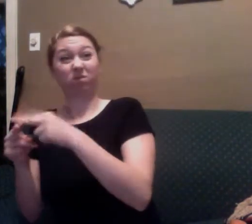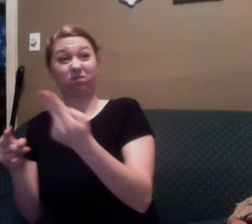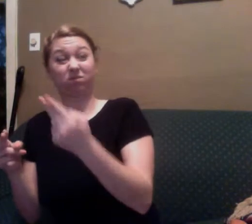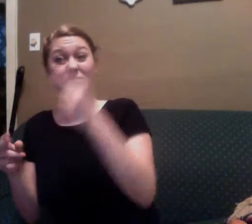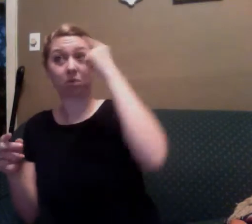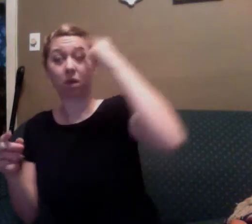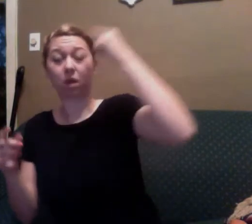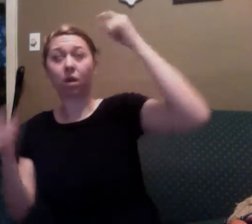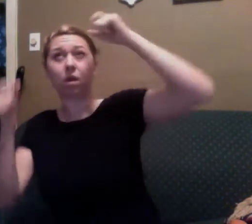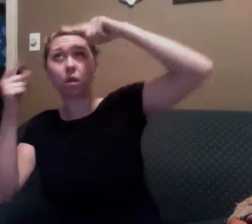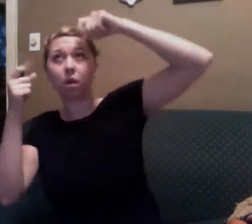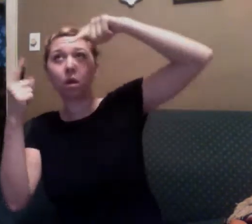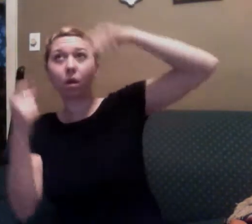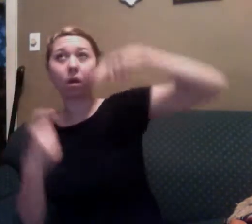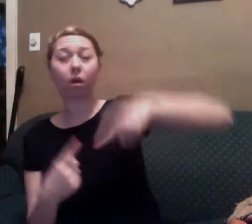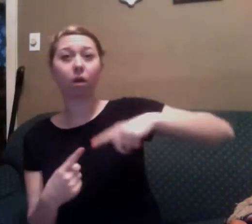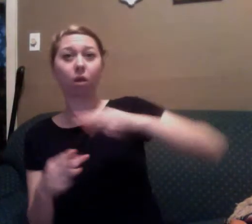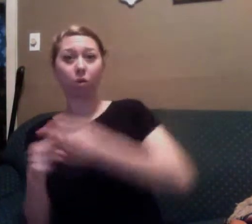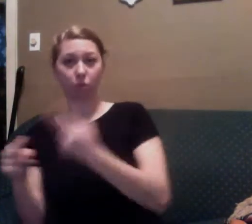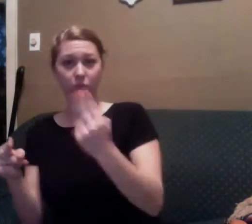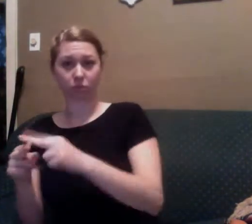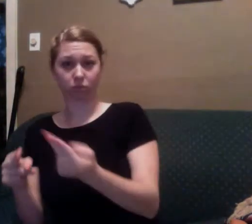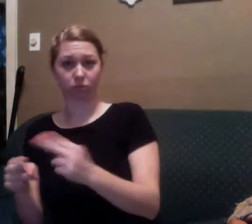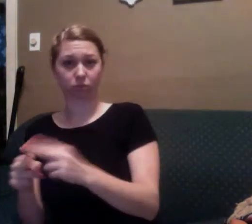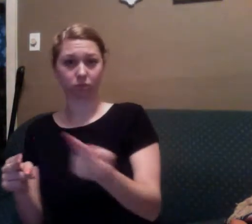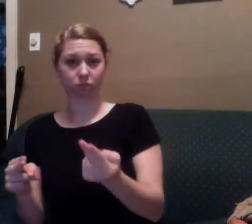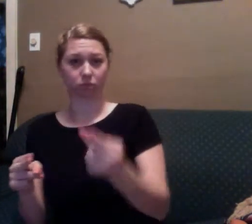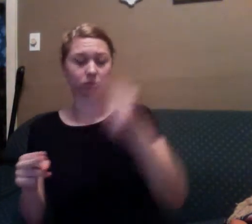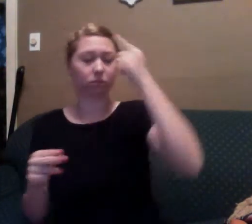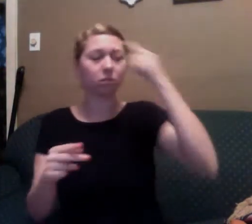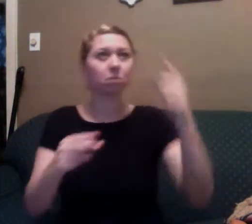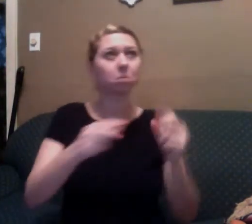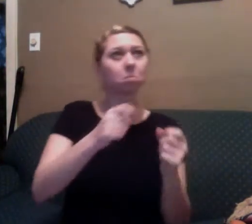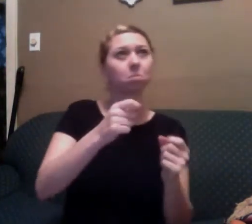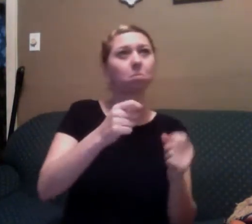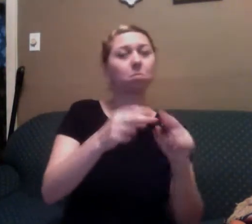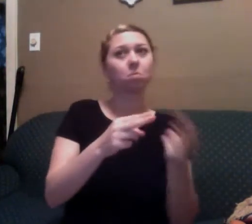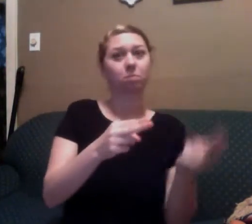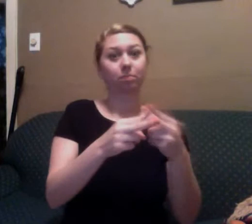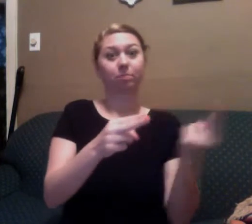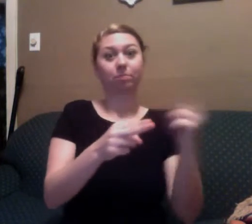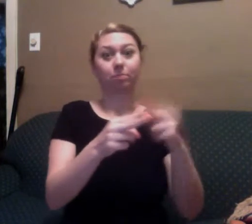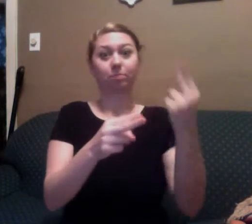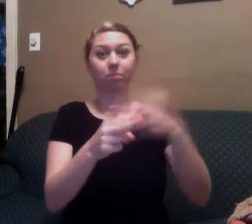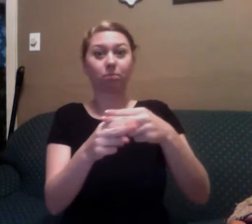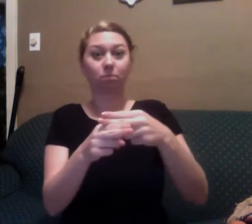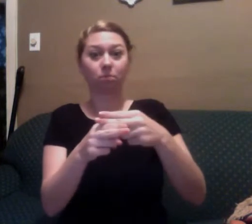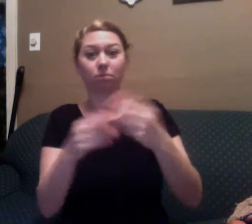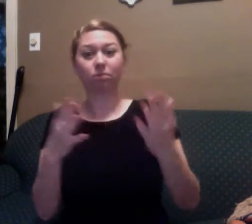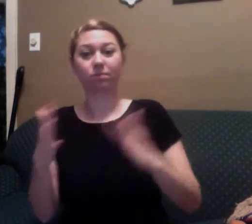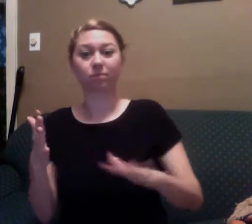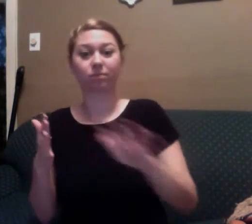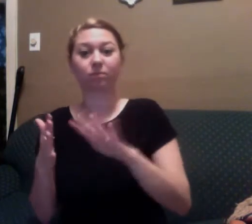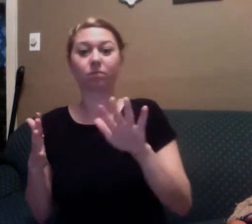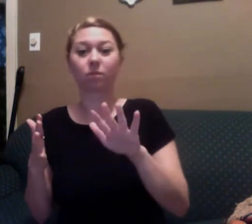And the system works like a thermostat, responding to signals from the body by adjusting hunger, activity,